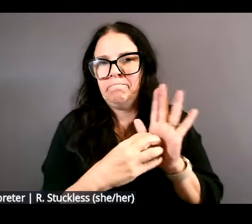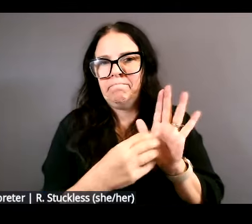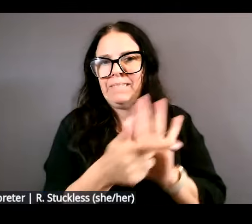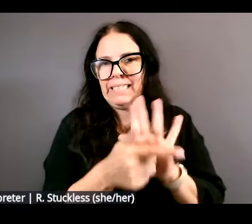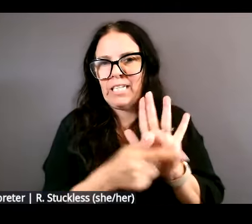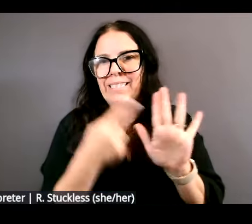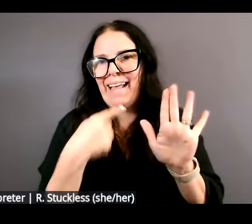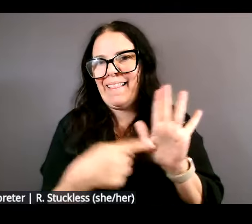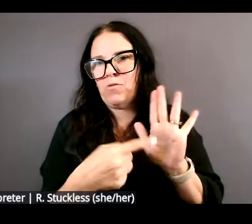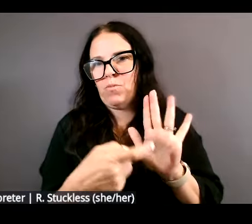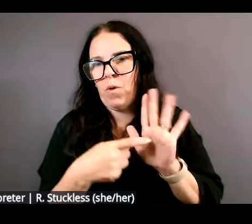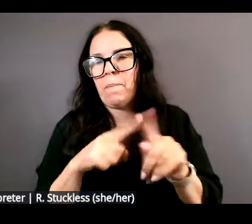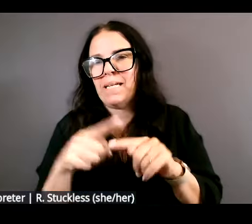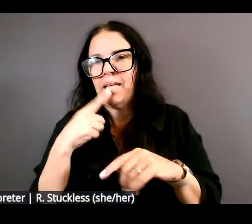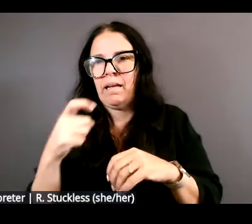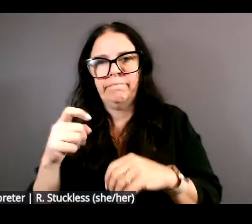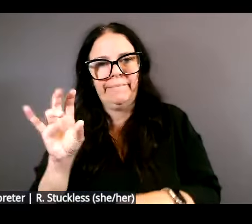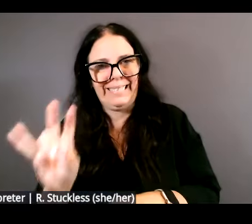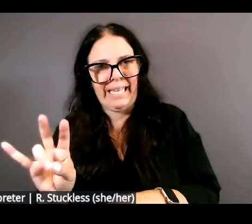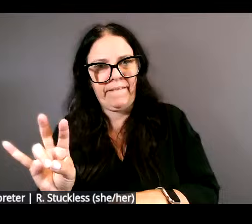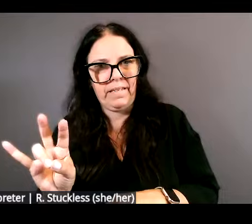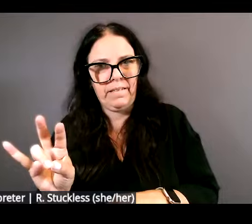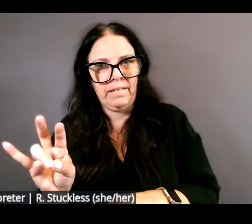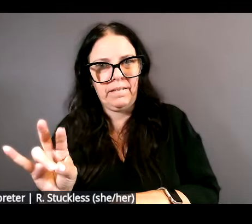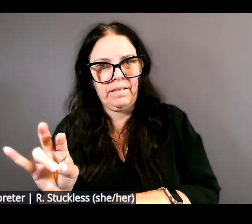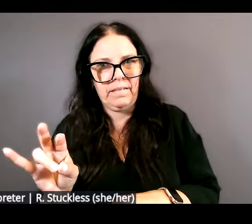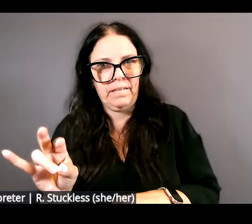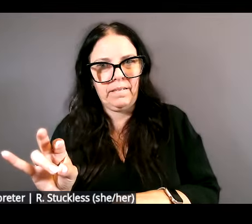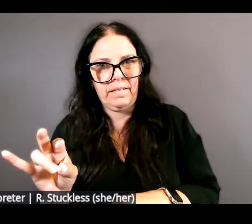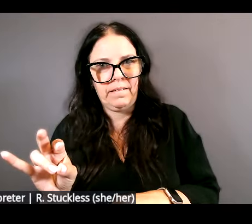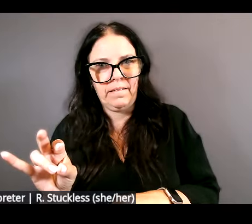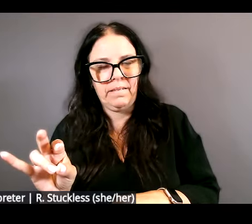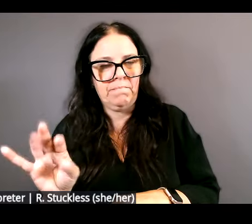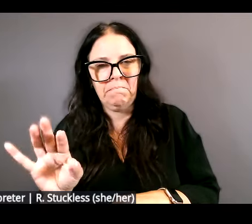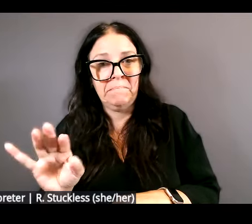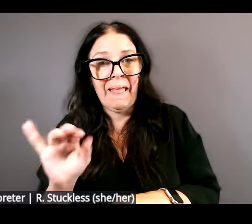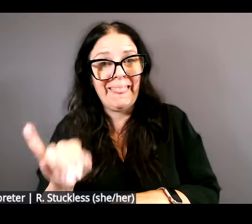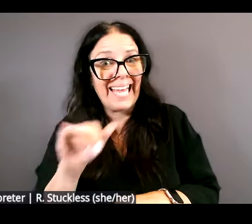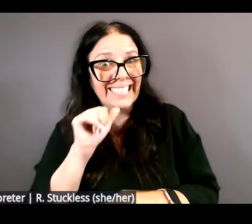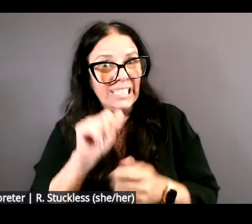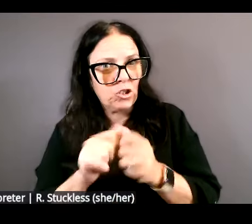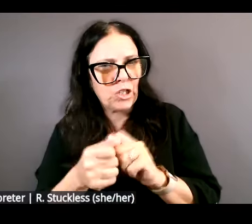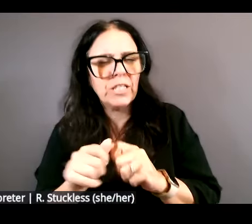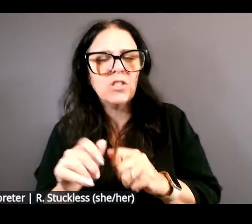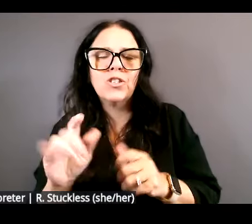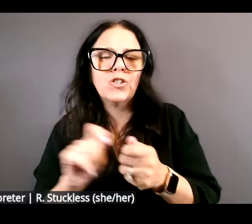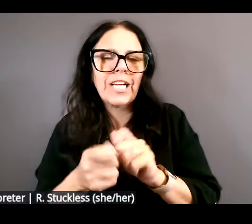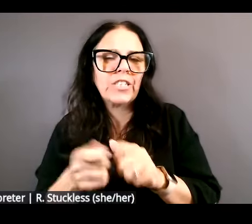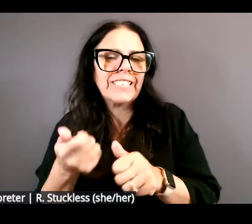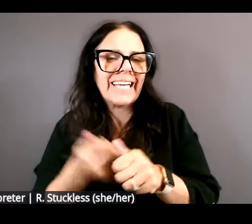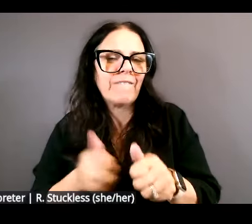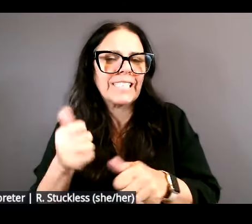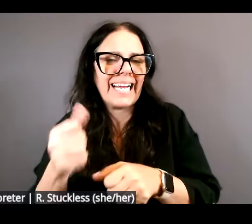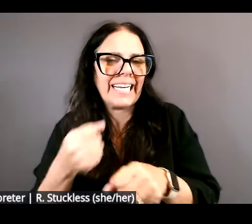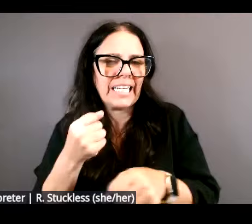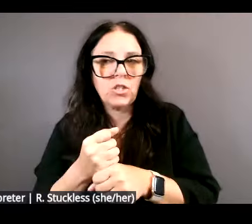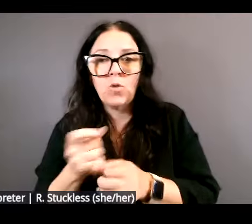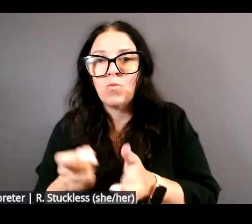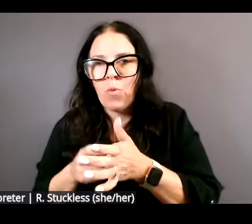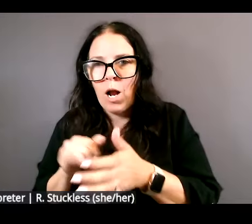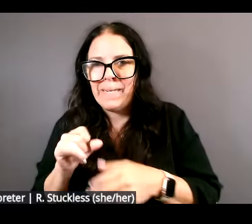but then we can just say 7. That doesn't change. It changes once a decade. So with redistricting, like the requirement's there, but the